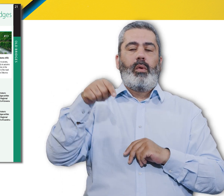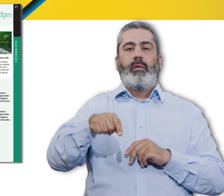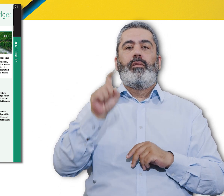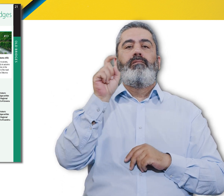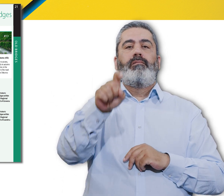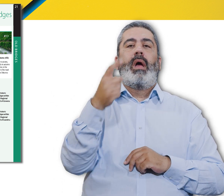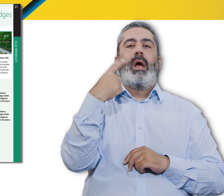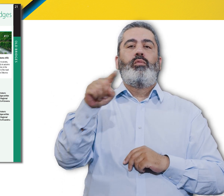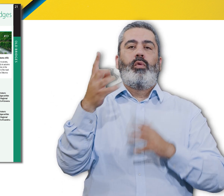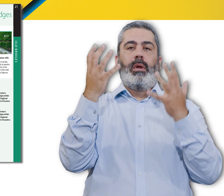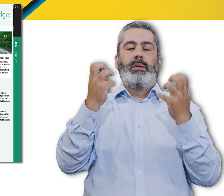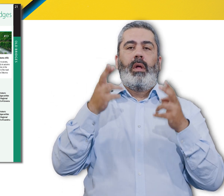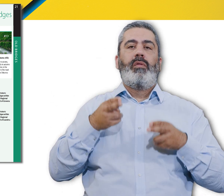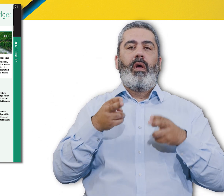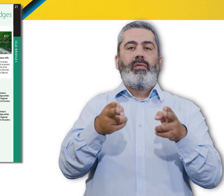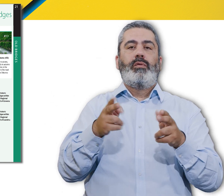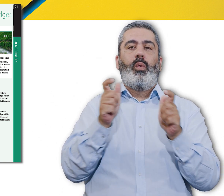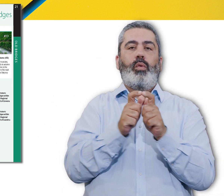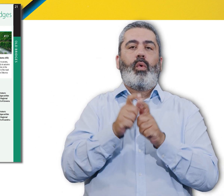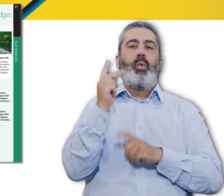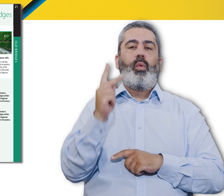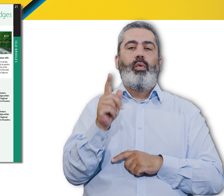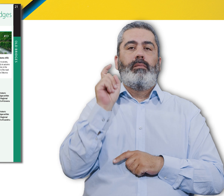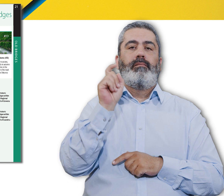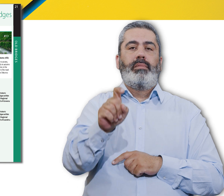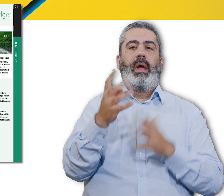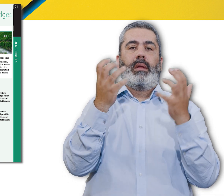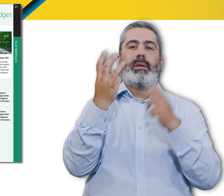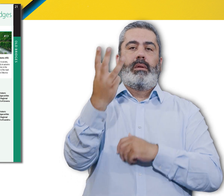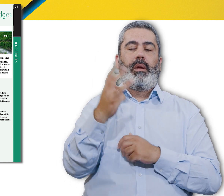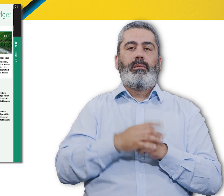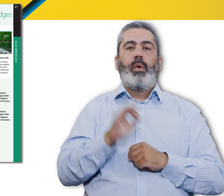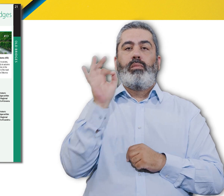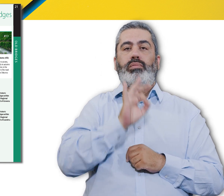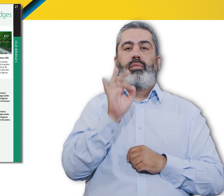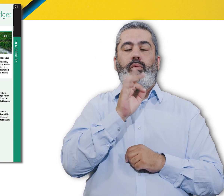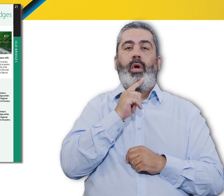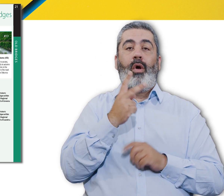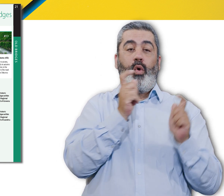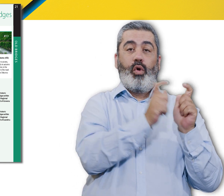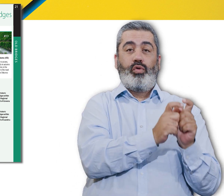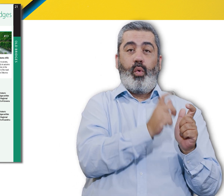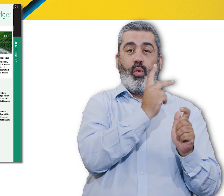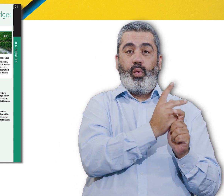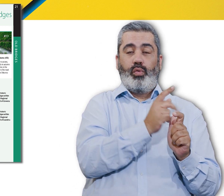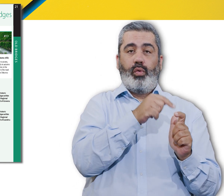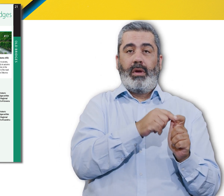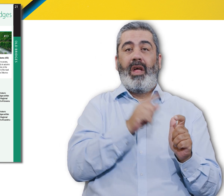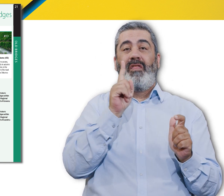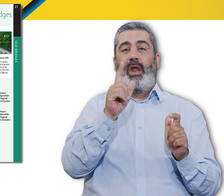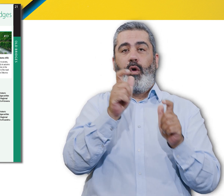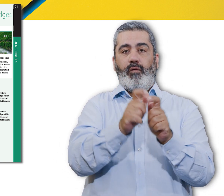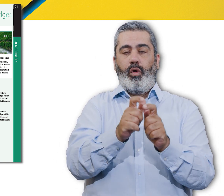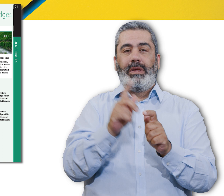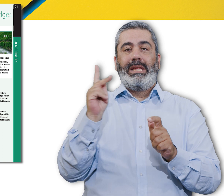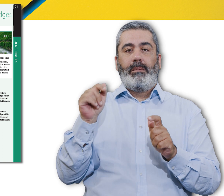in the village of Kipoi in central Zagari, on the river Beatiko. Bridge of Nautsos number 190,